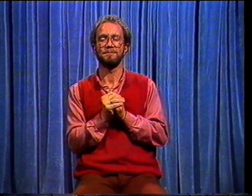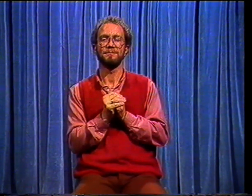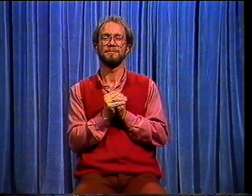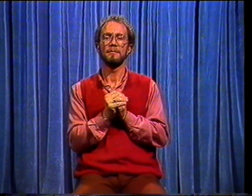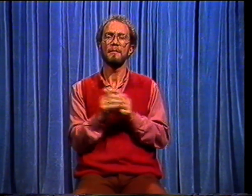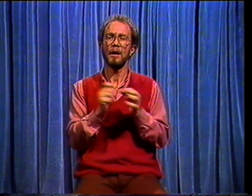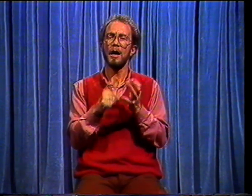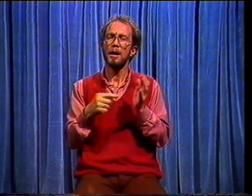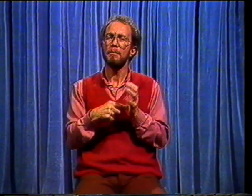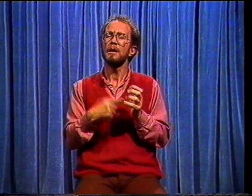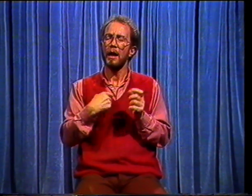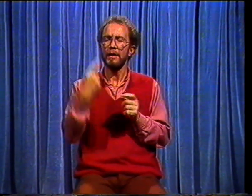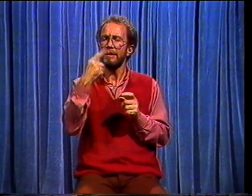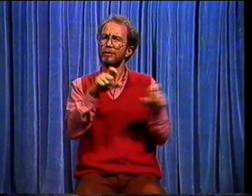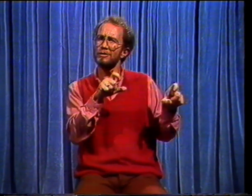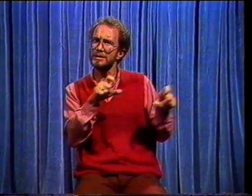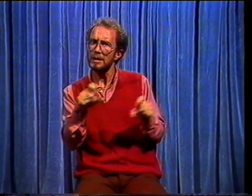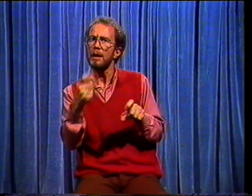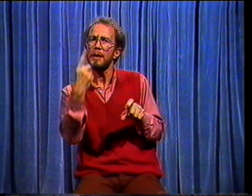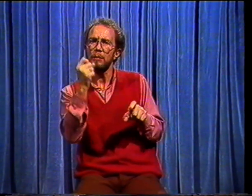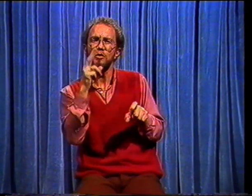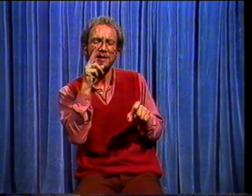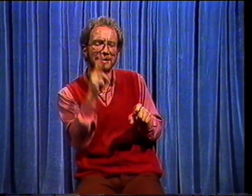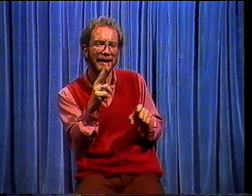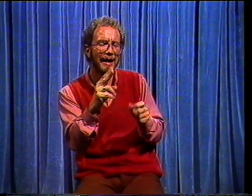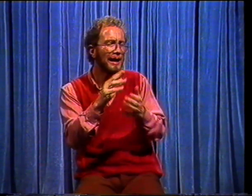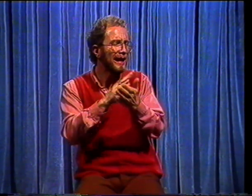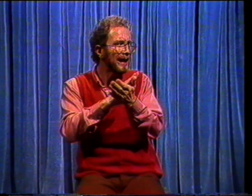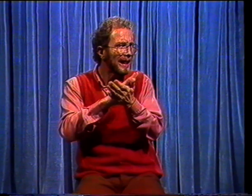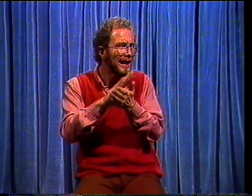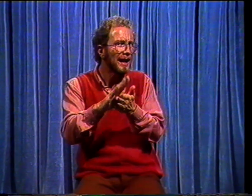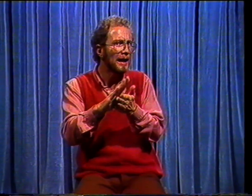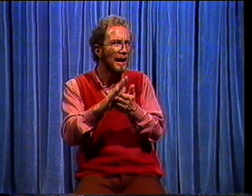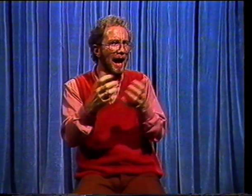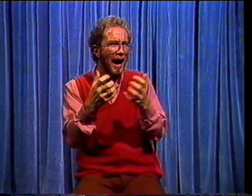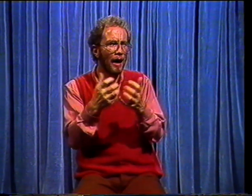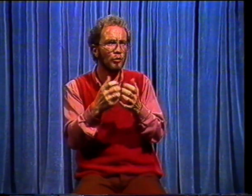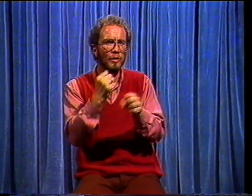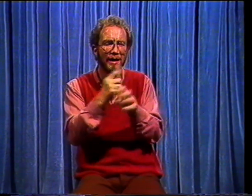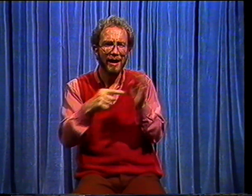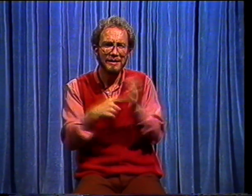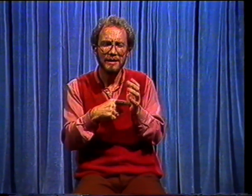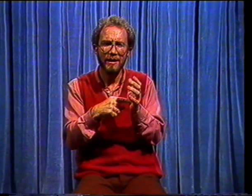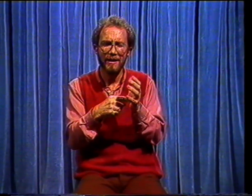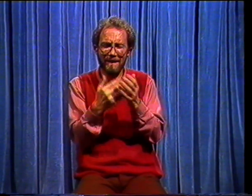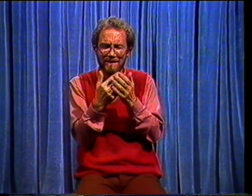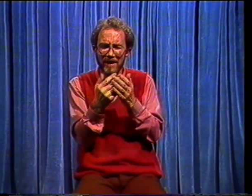okay. But I think you can still see clearly how you get these